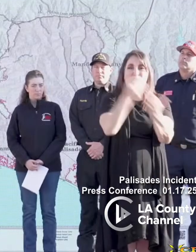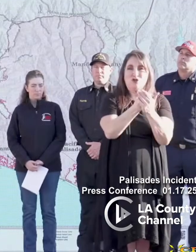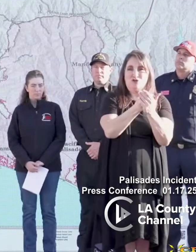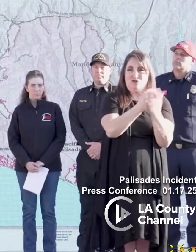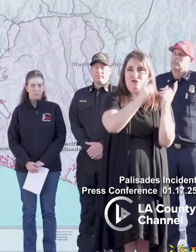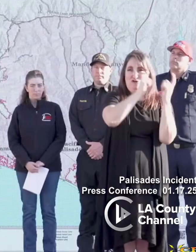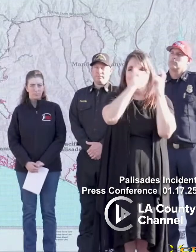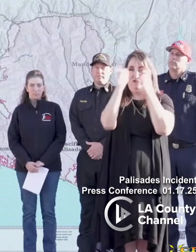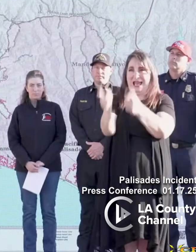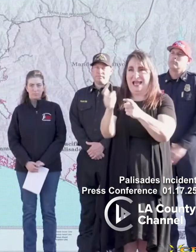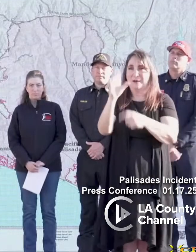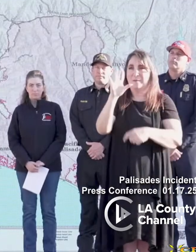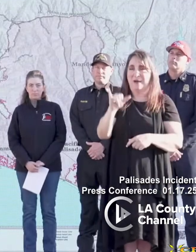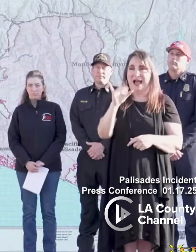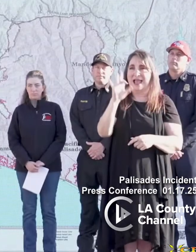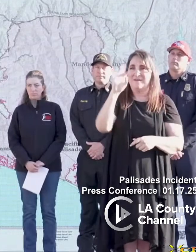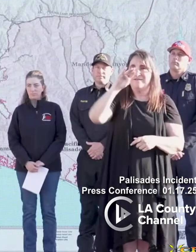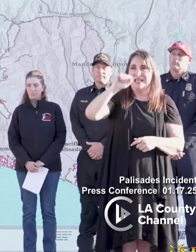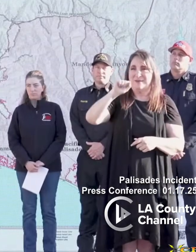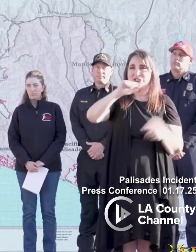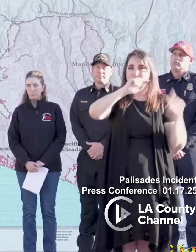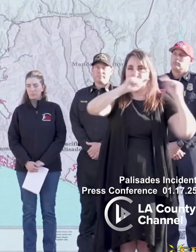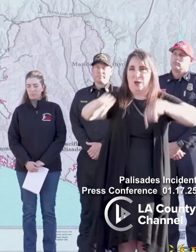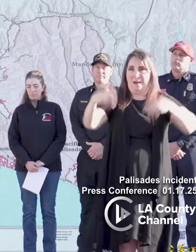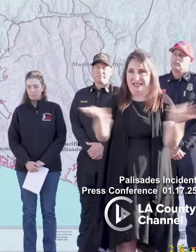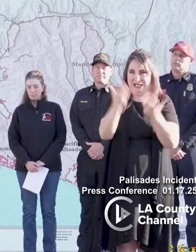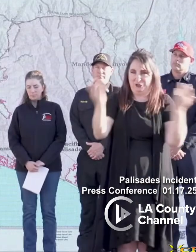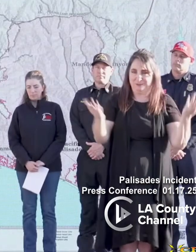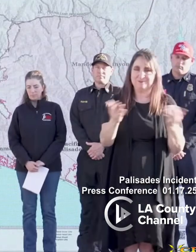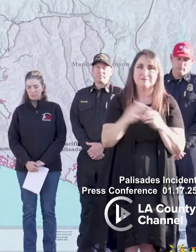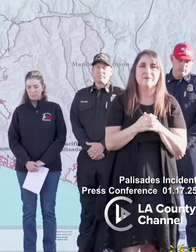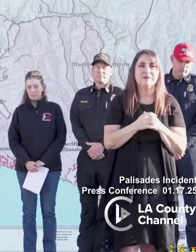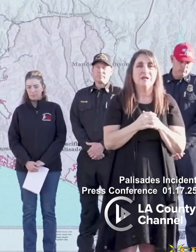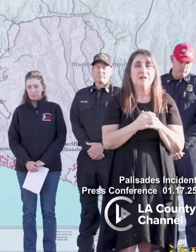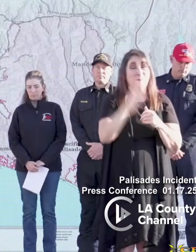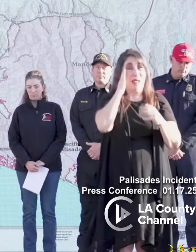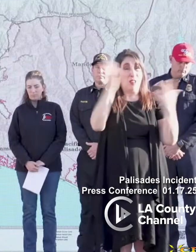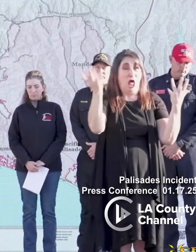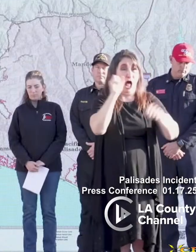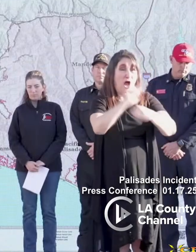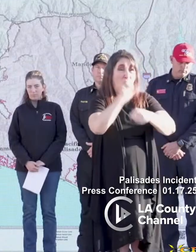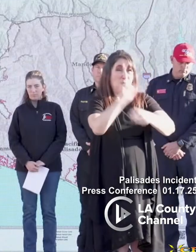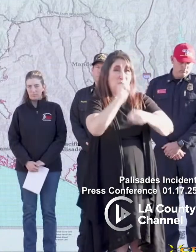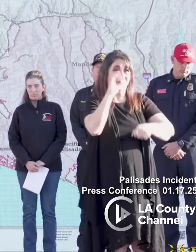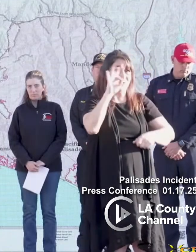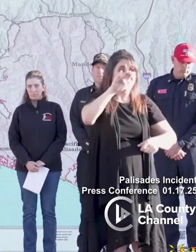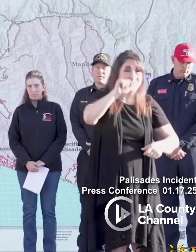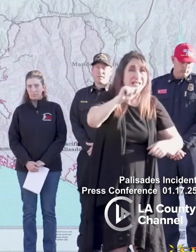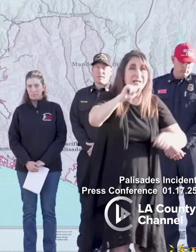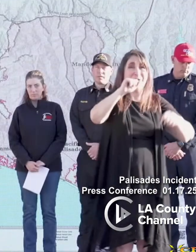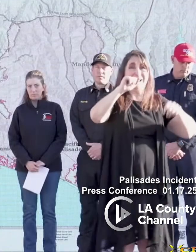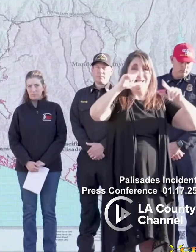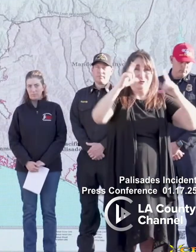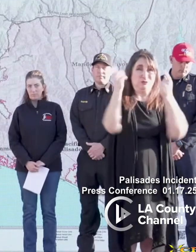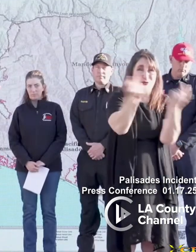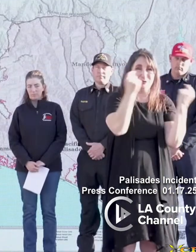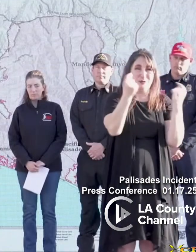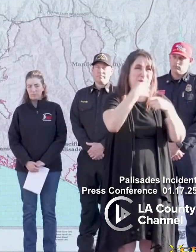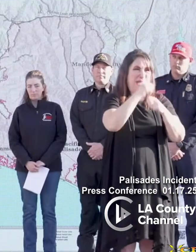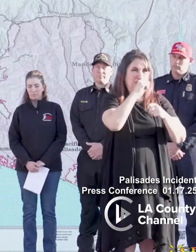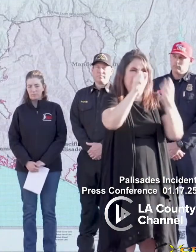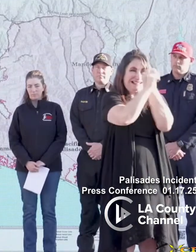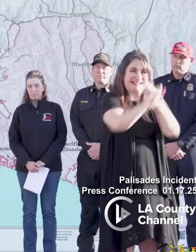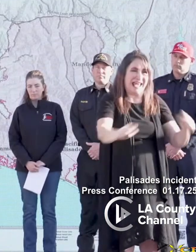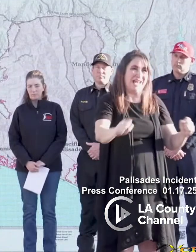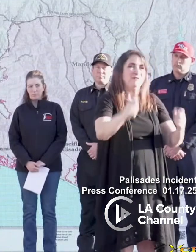by FEMA to come out here. There's going to be a ton of work for them to do to make sure the area is safe from toxic